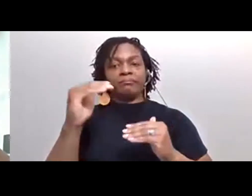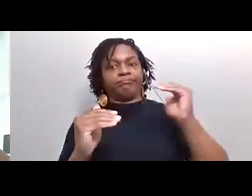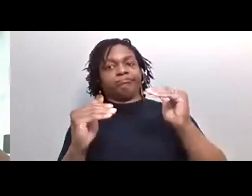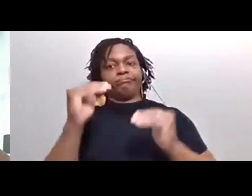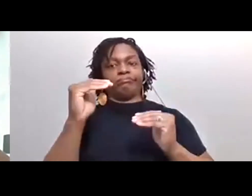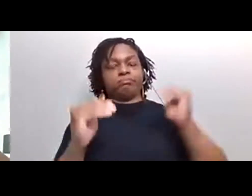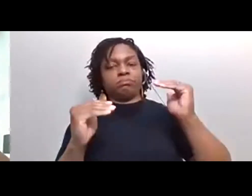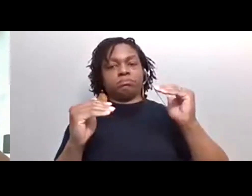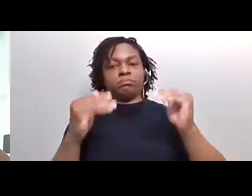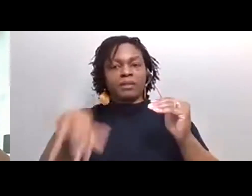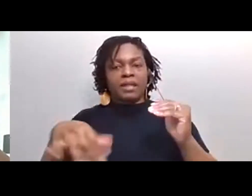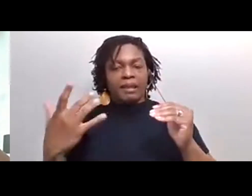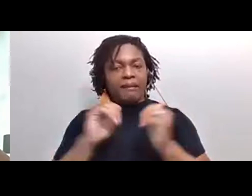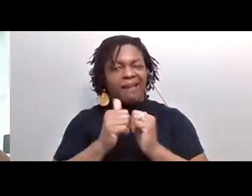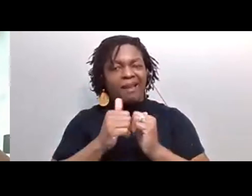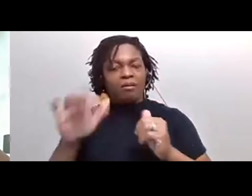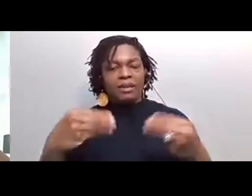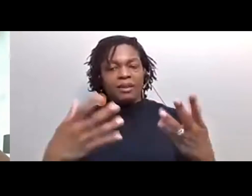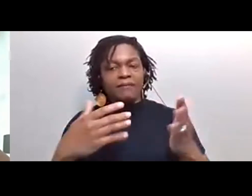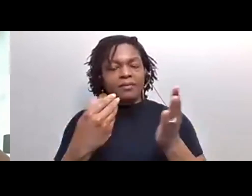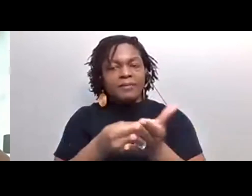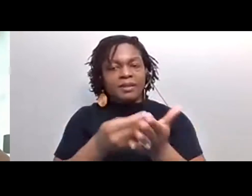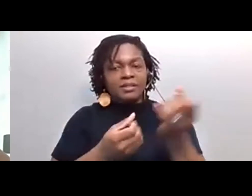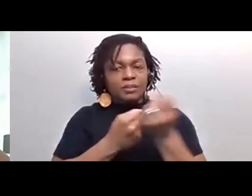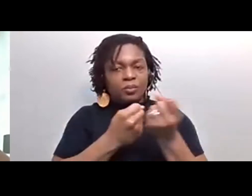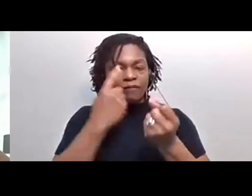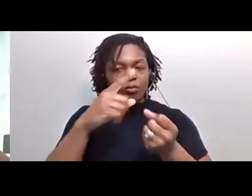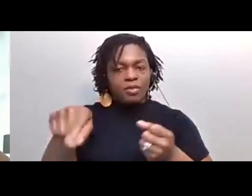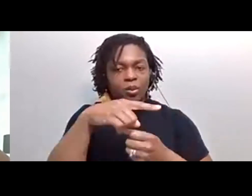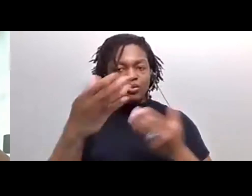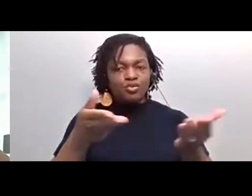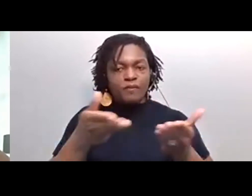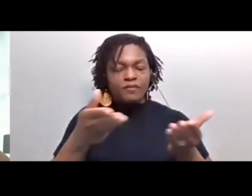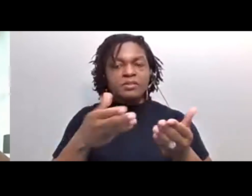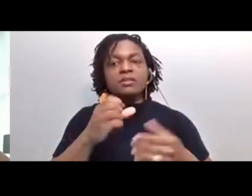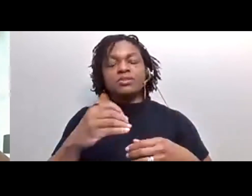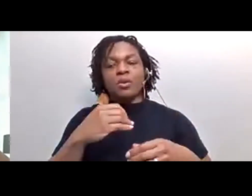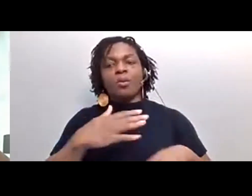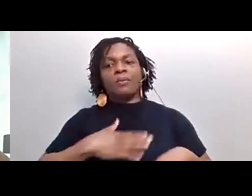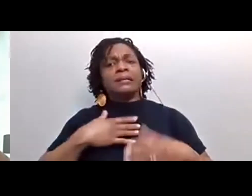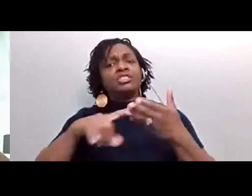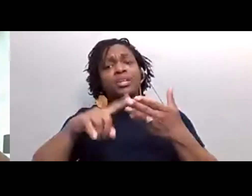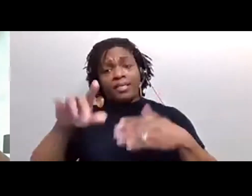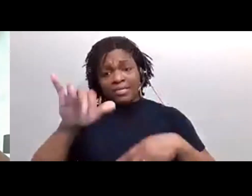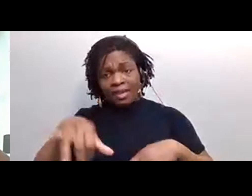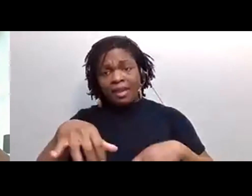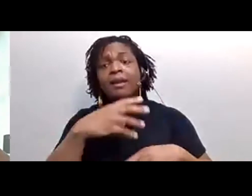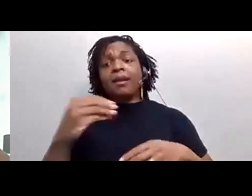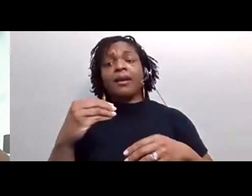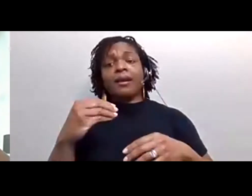different services are funded. So I recommend that y'all check that out, check out the agenda,